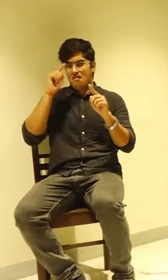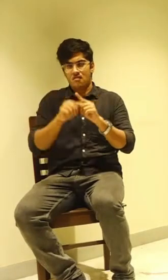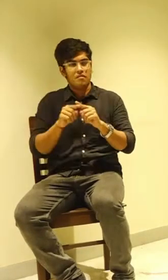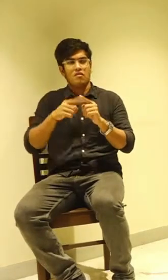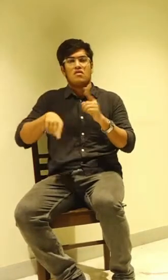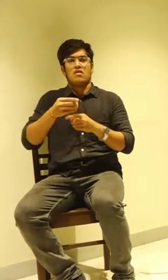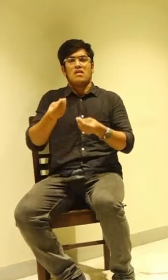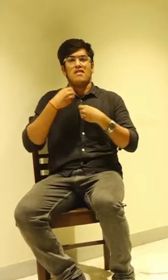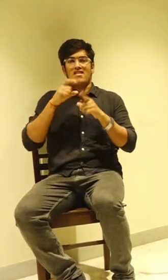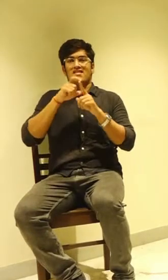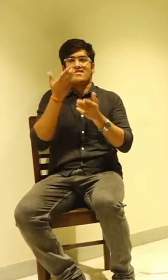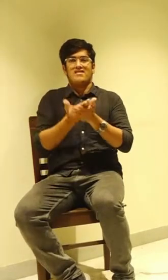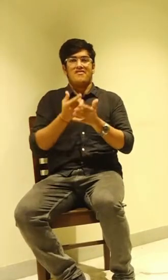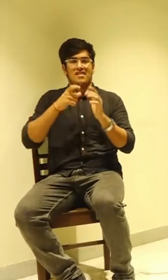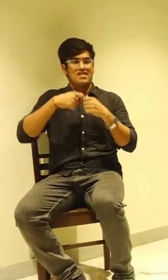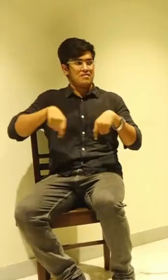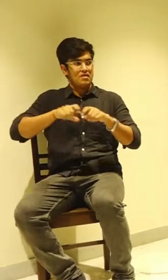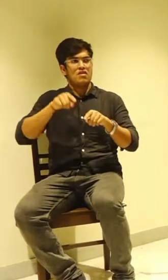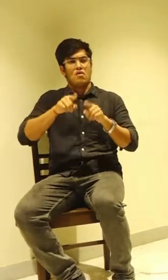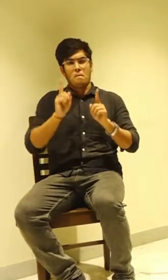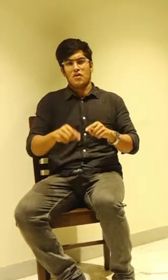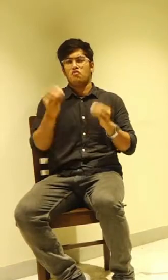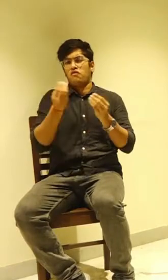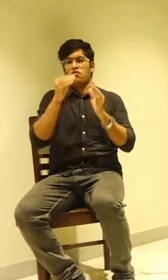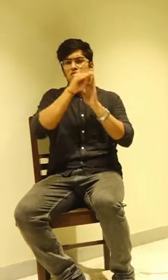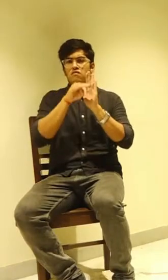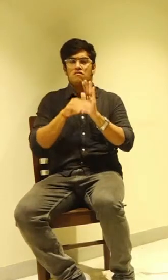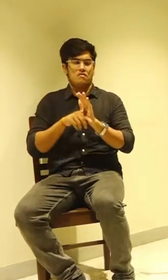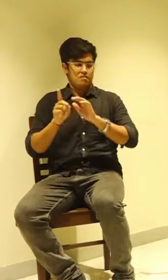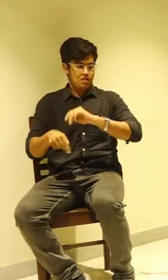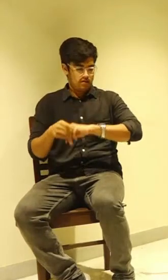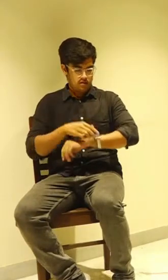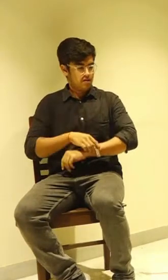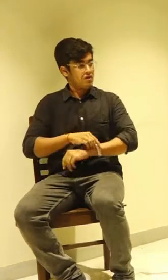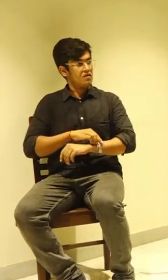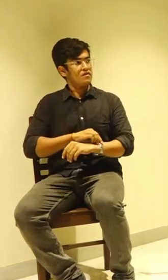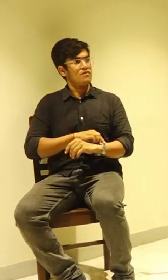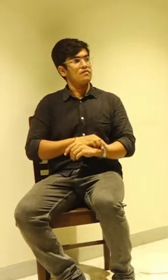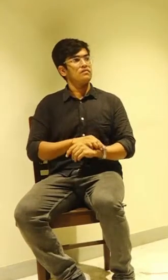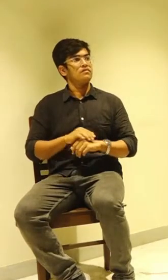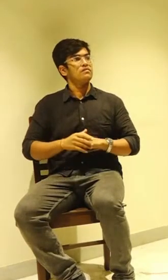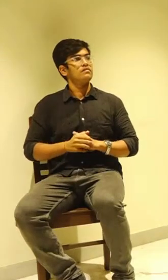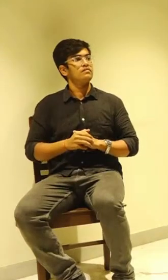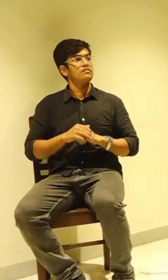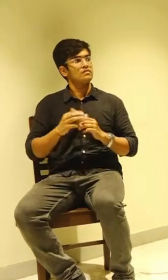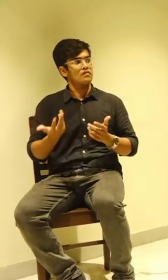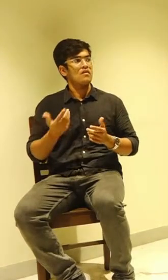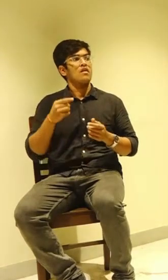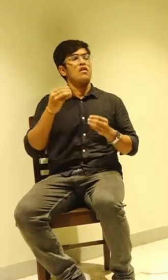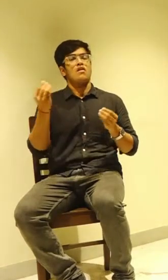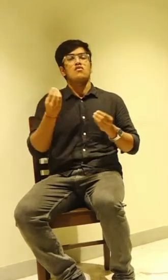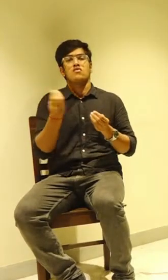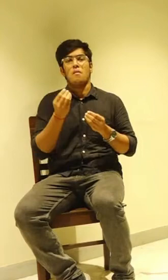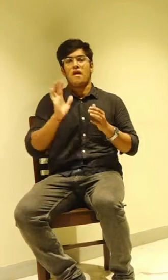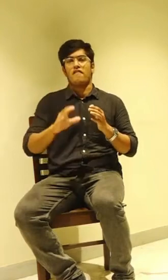drafting committee, there have to be some preconditions in place. We can't just ascribe intent in a vacuum. So what are some of the preconditions?